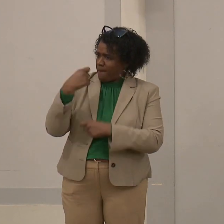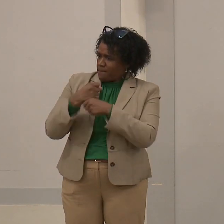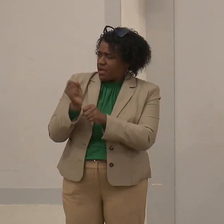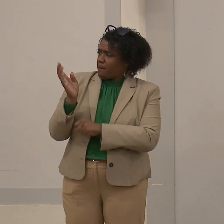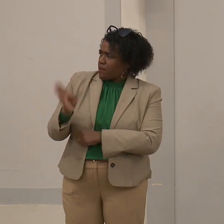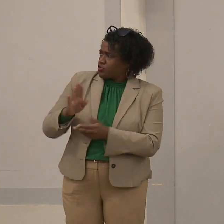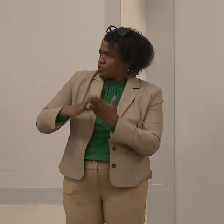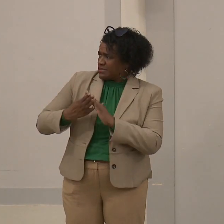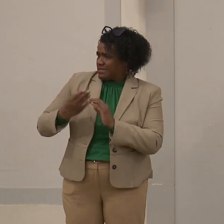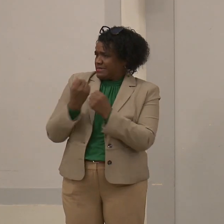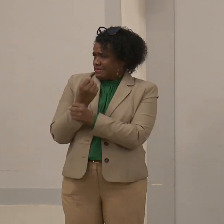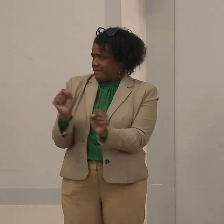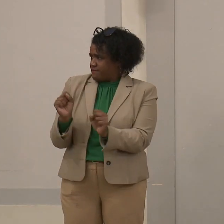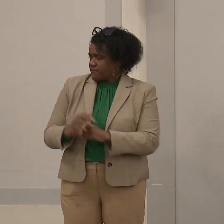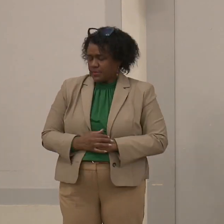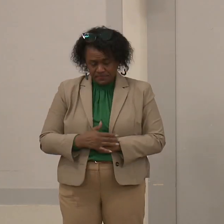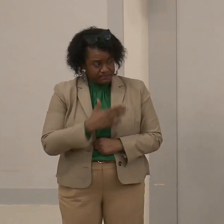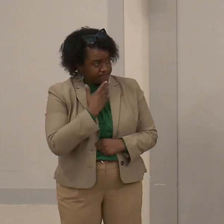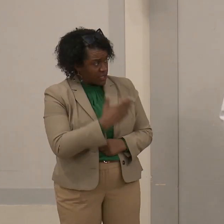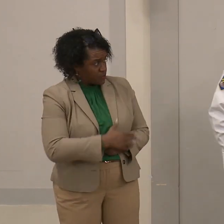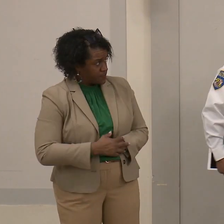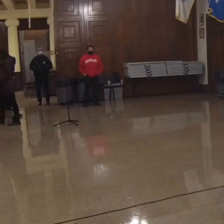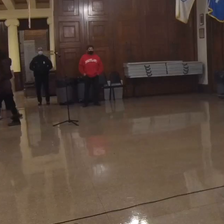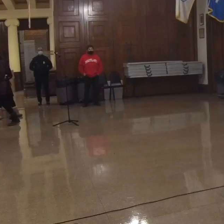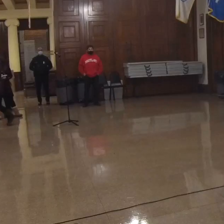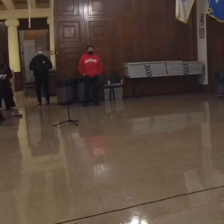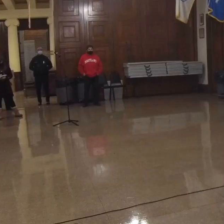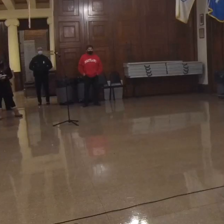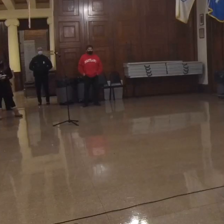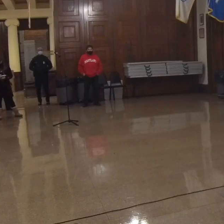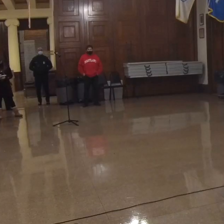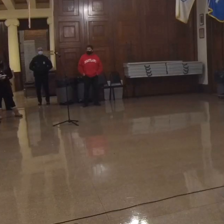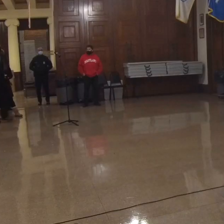city. Thank you. Thank you.